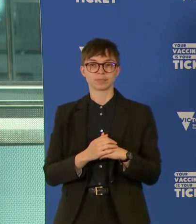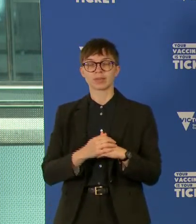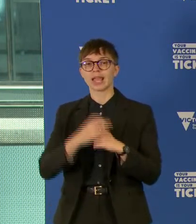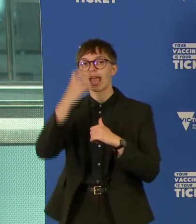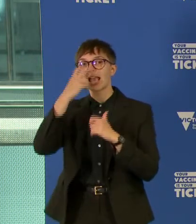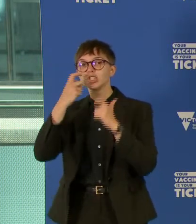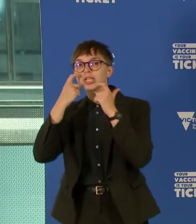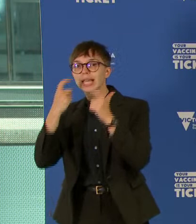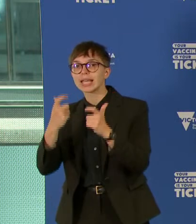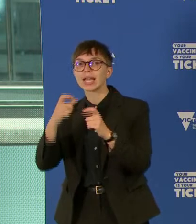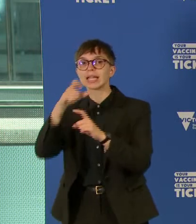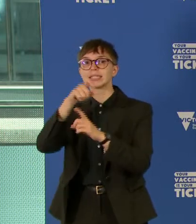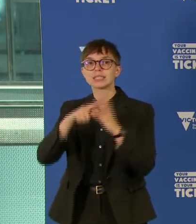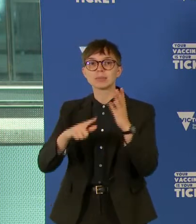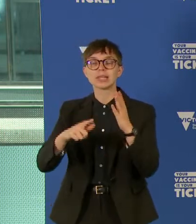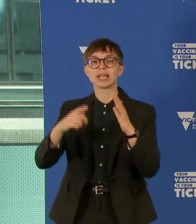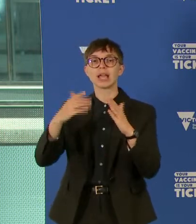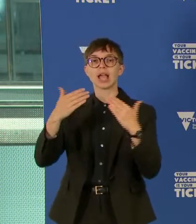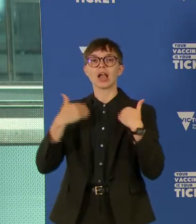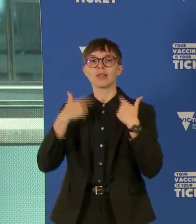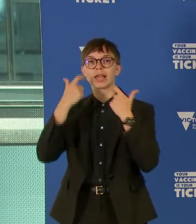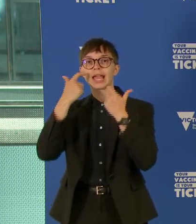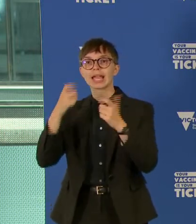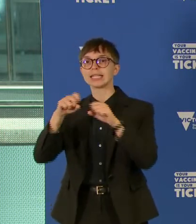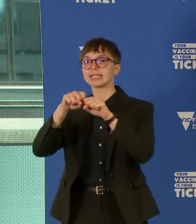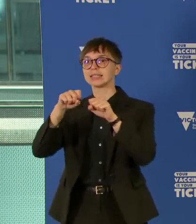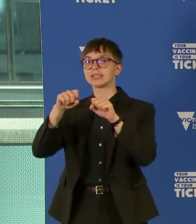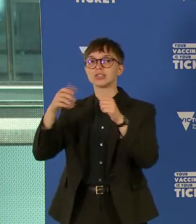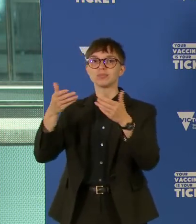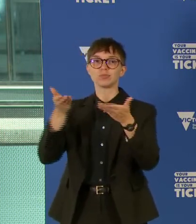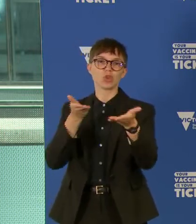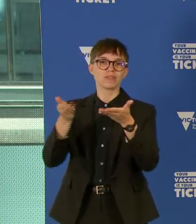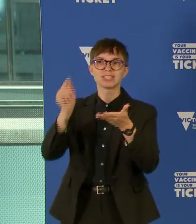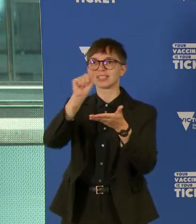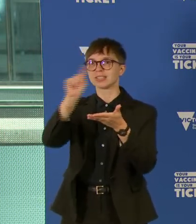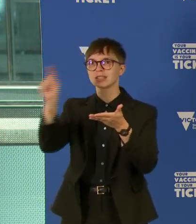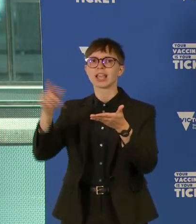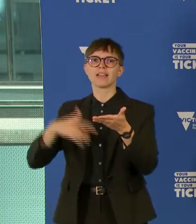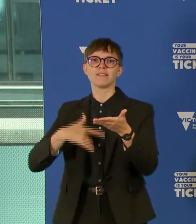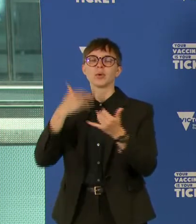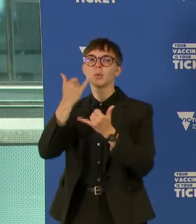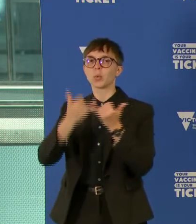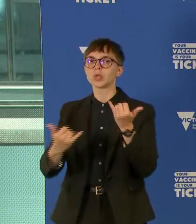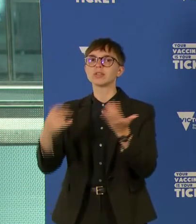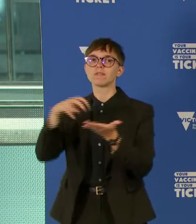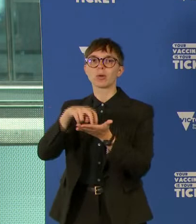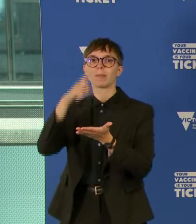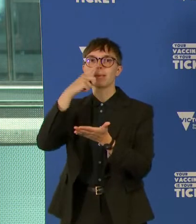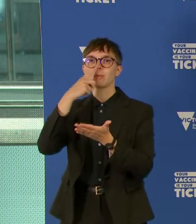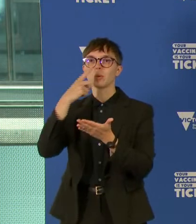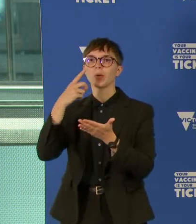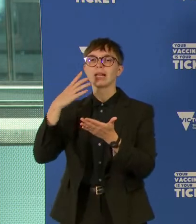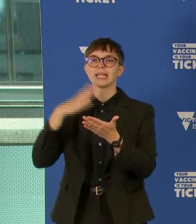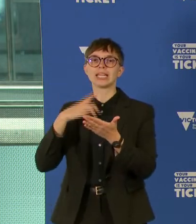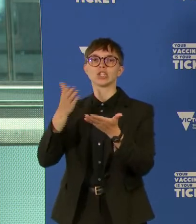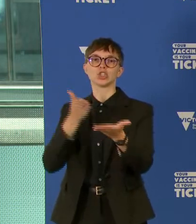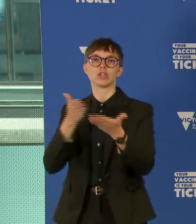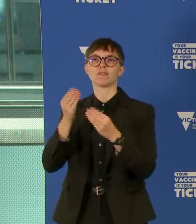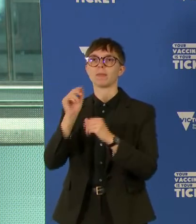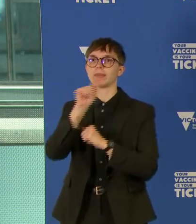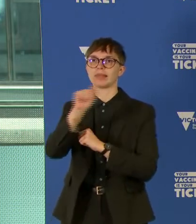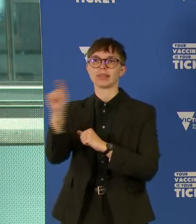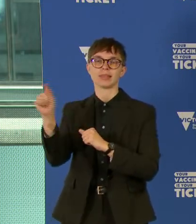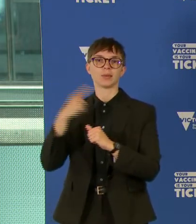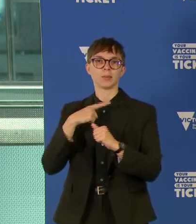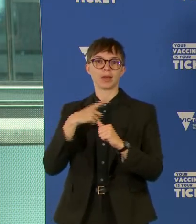disability and our healthcare system. What's your message to health workers who are fearing another run of the hospitals? You know, they're going to be